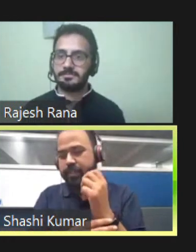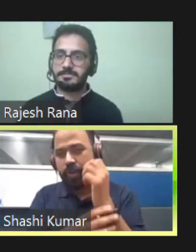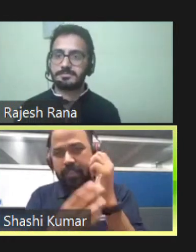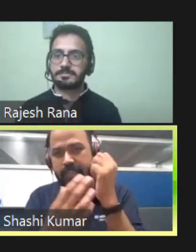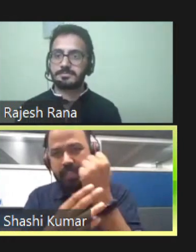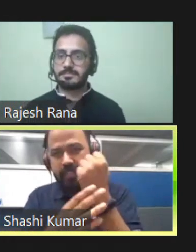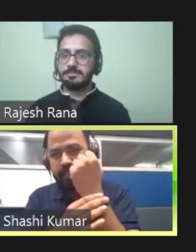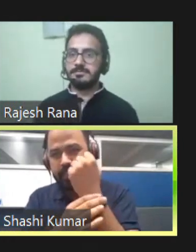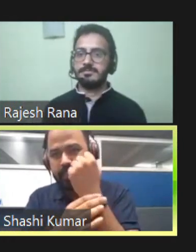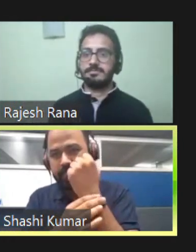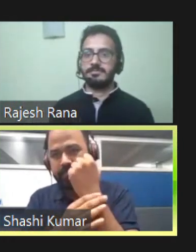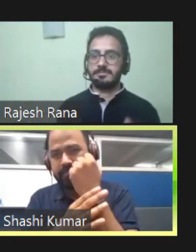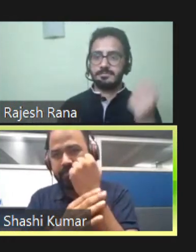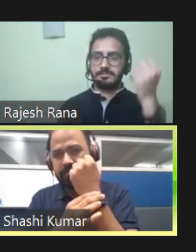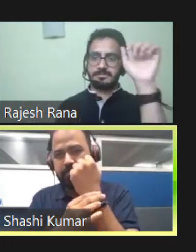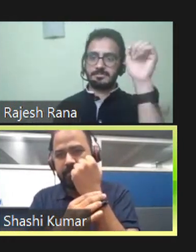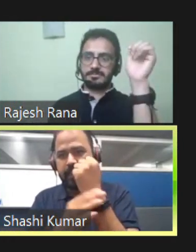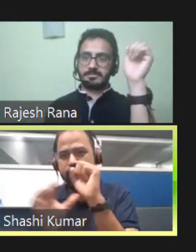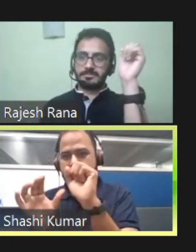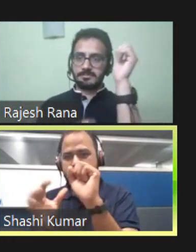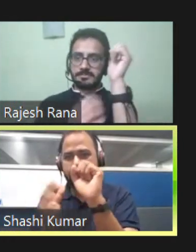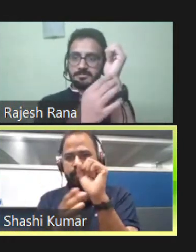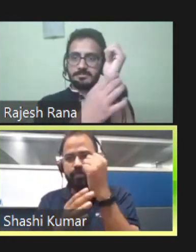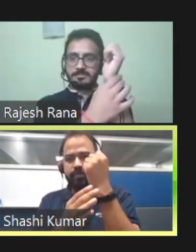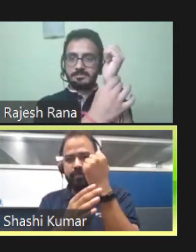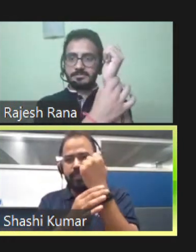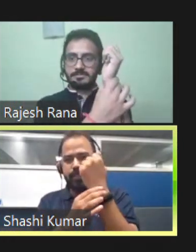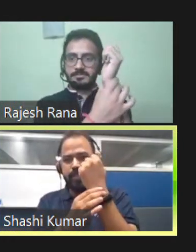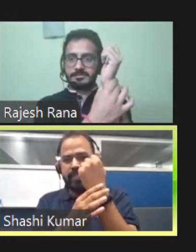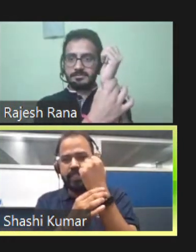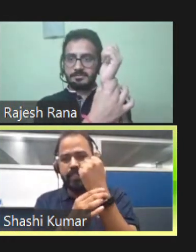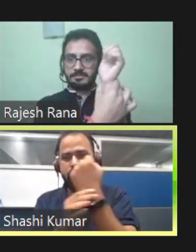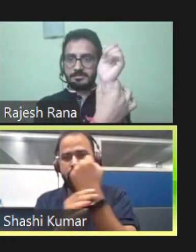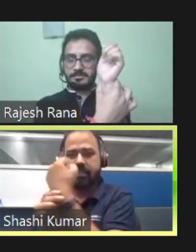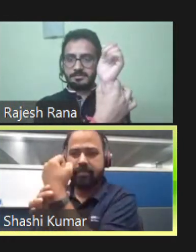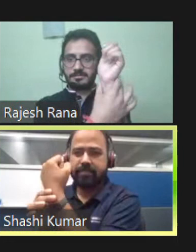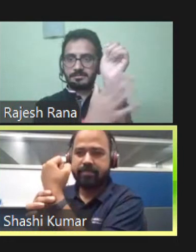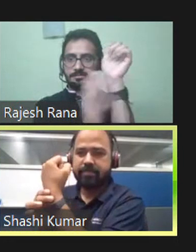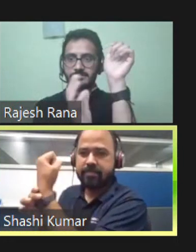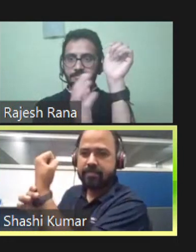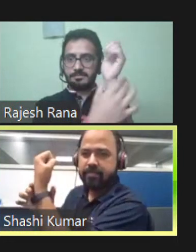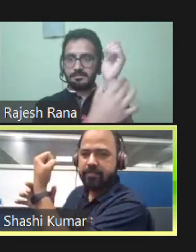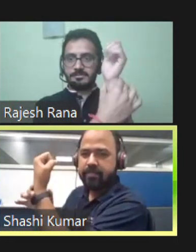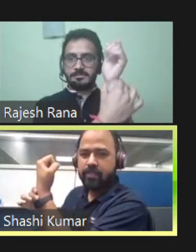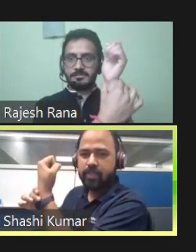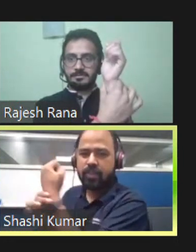Doctor is, right? You have to just do like this, doctor.